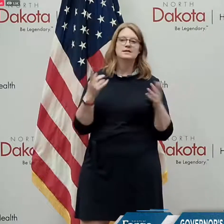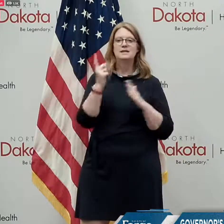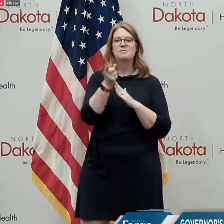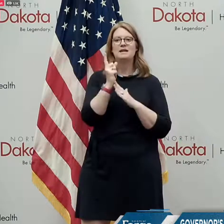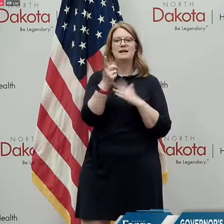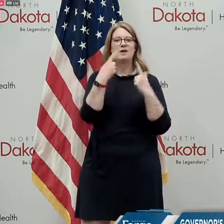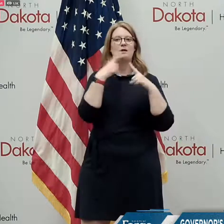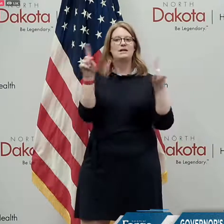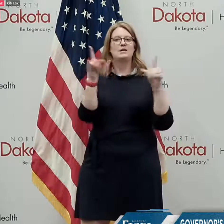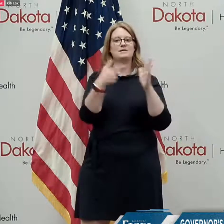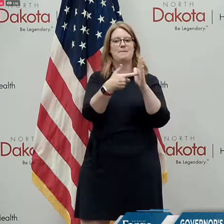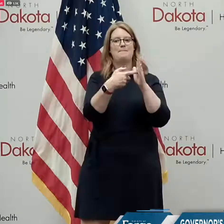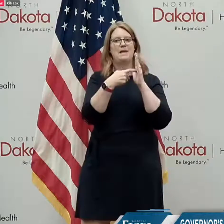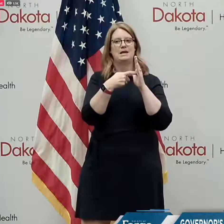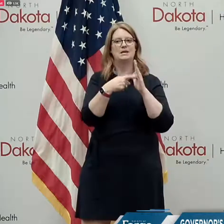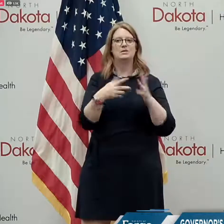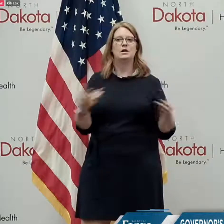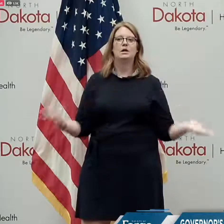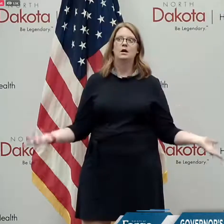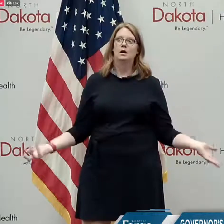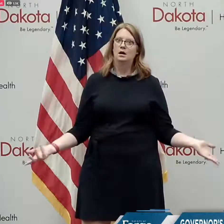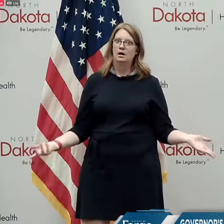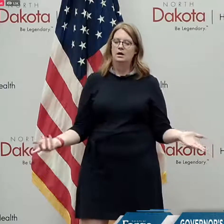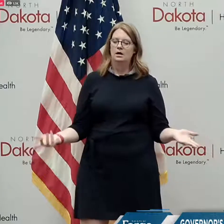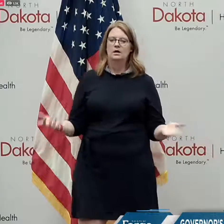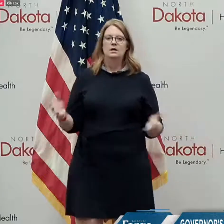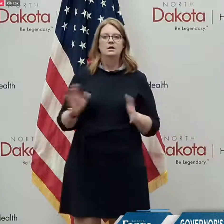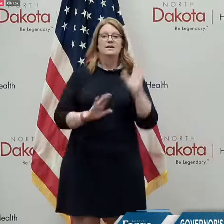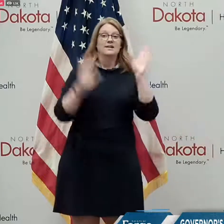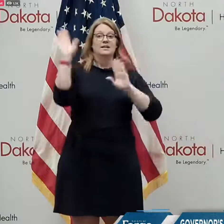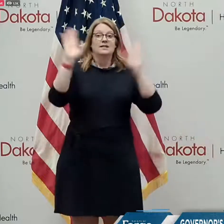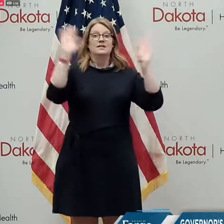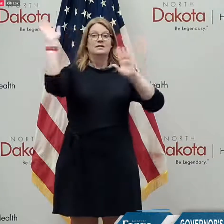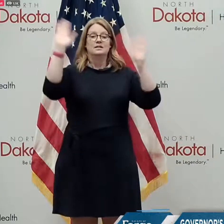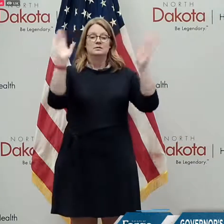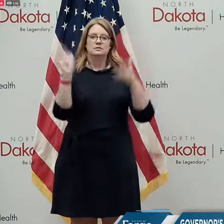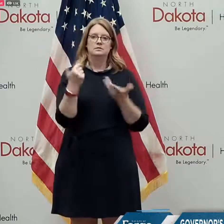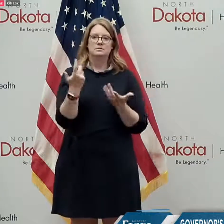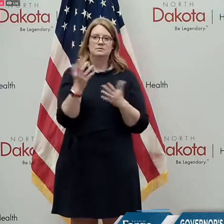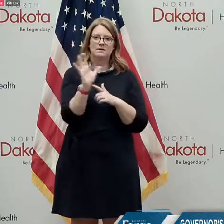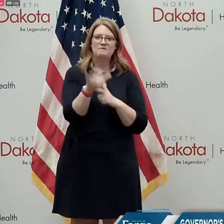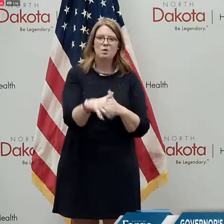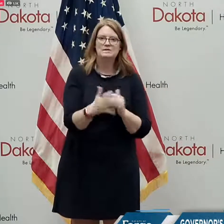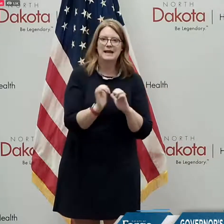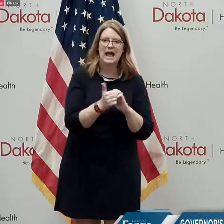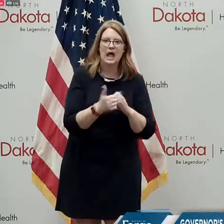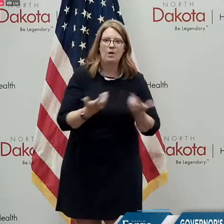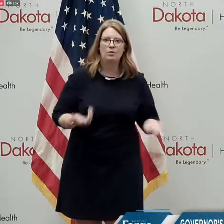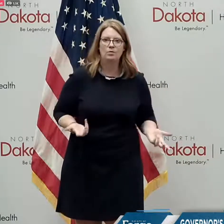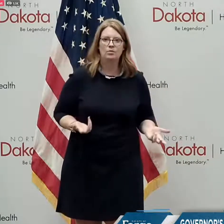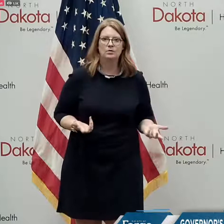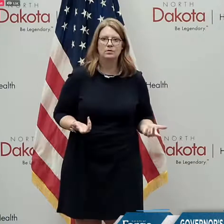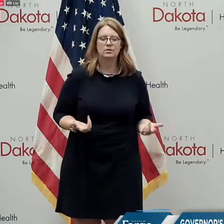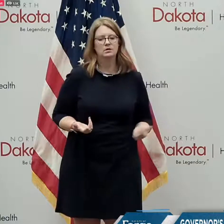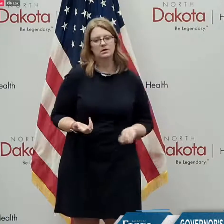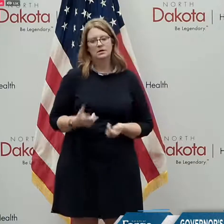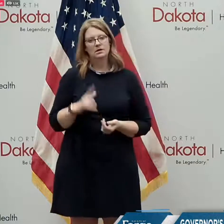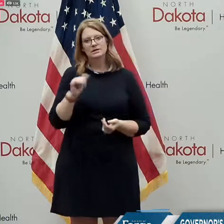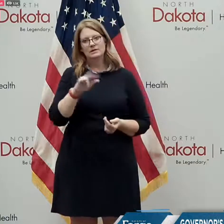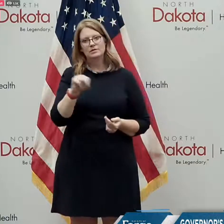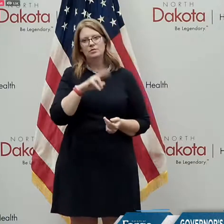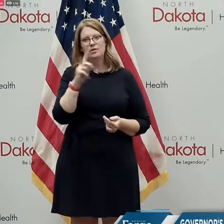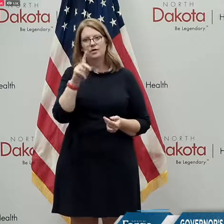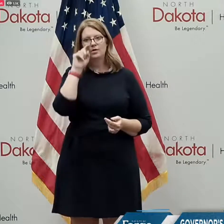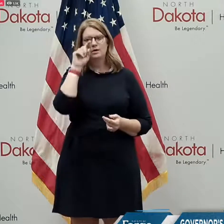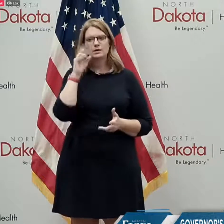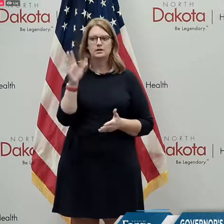announce a mandate, the hands would leap into the room, and the next question would be, how are you going to enforce it? And we're not in North Dakota. We're not going to walk around and be fining